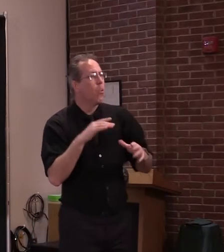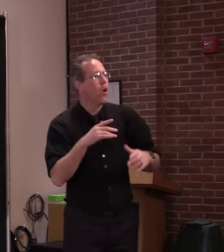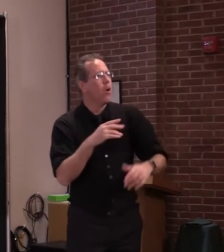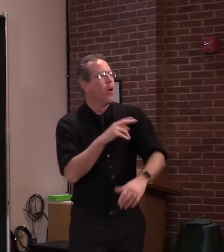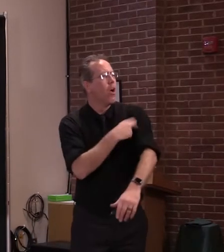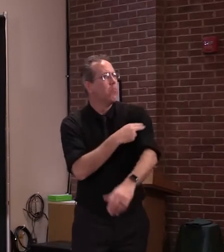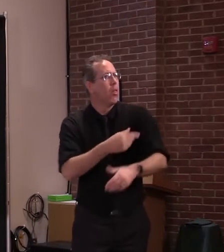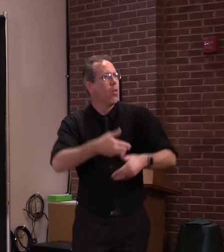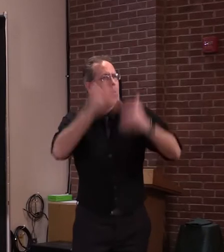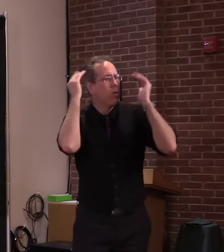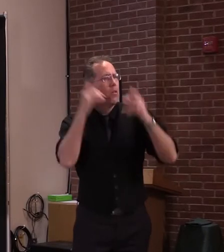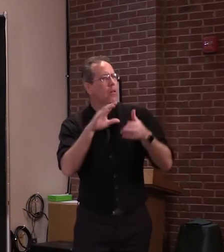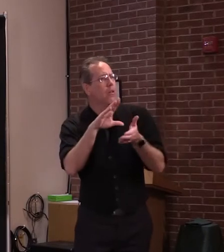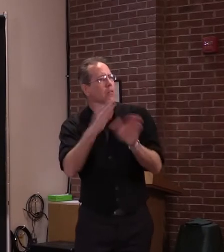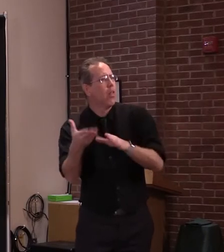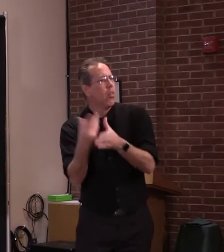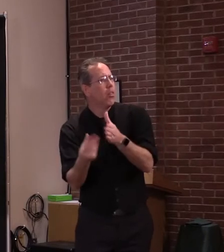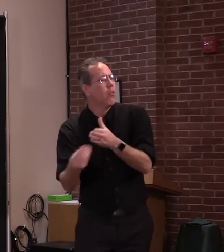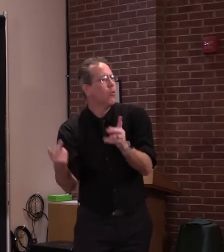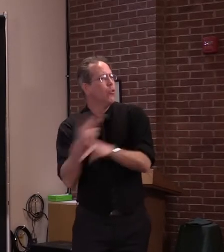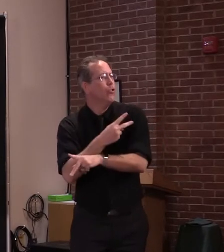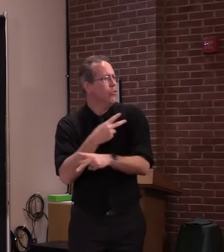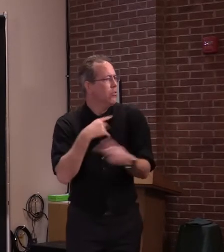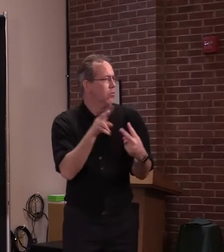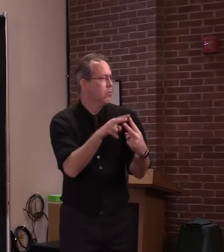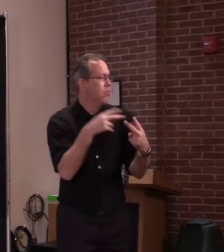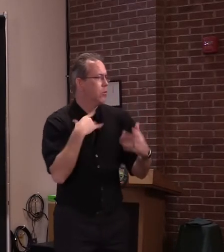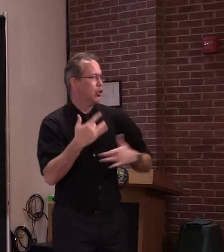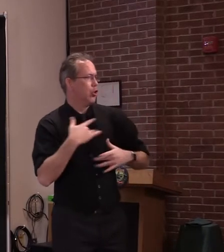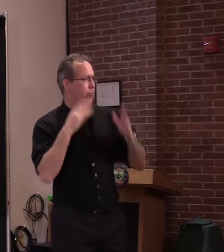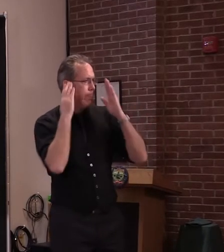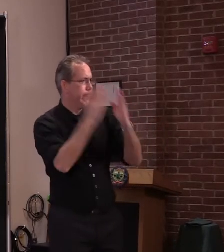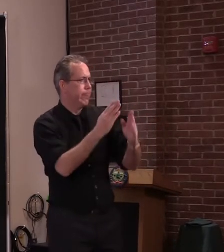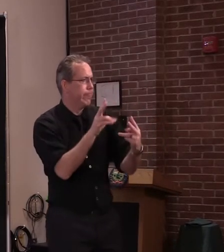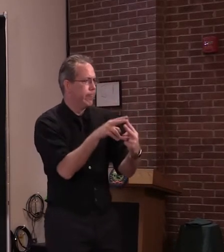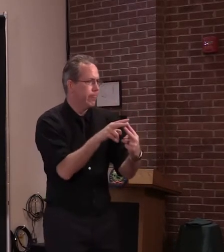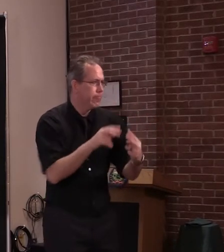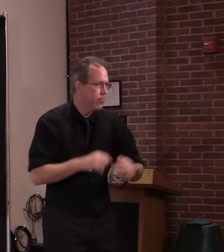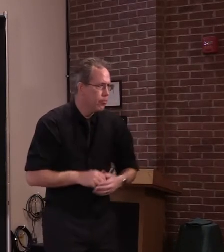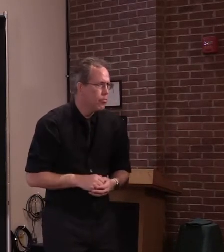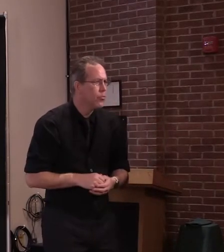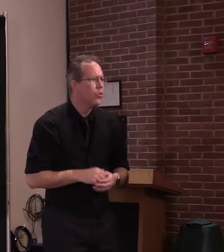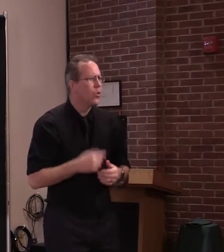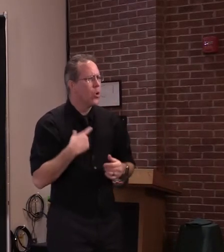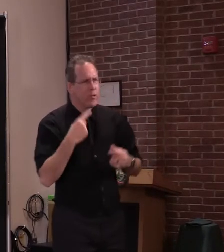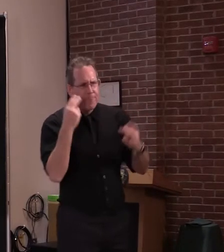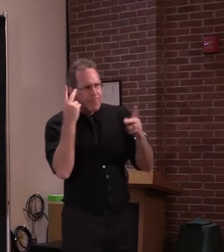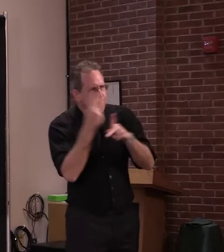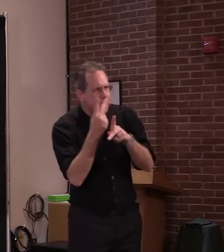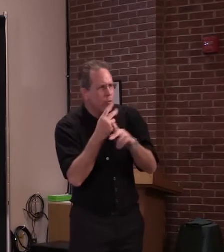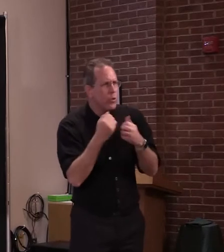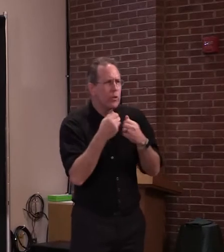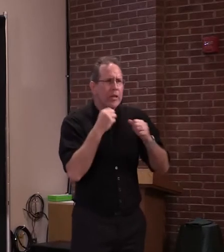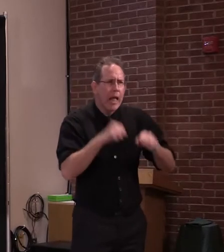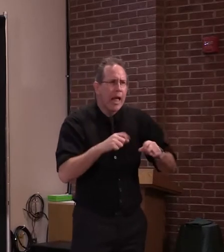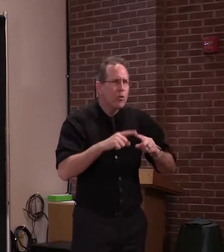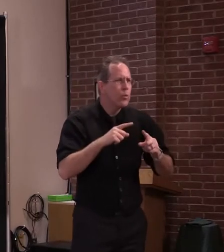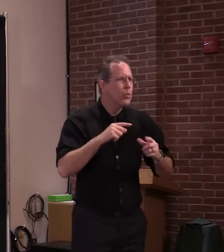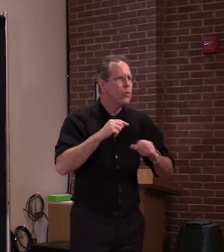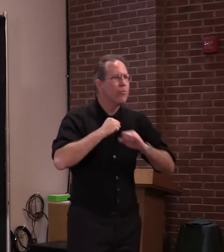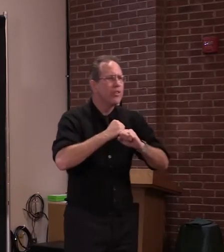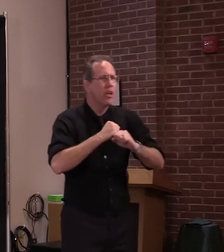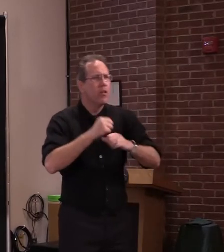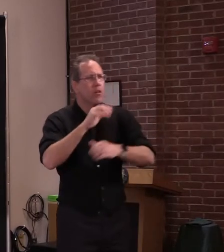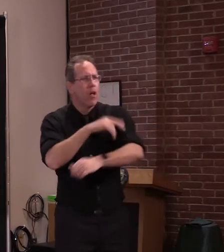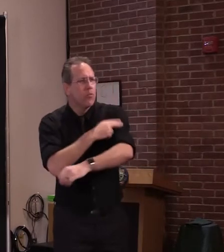we'll do it. We're taking all kinds of precautions, taking steps to be sure that we can provide the care that people need